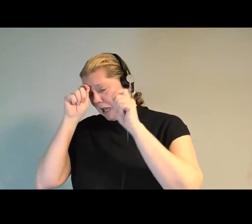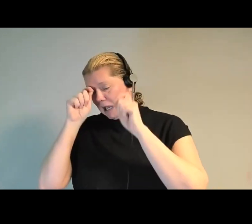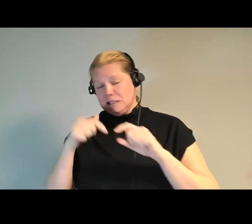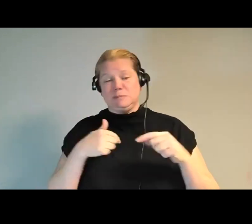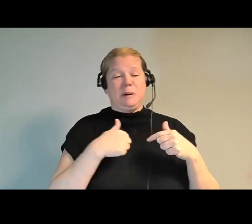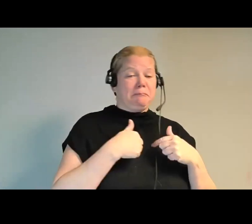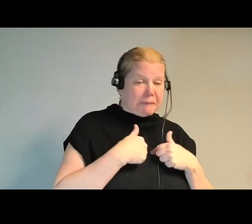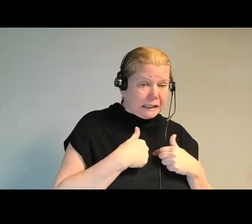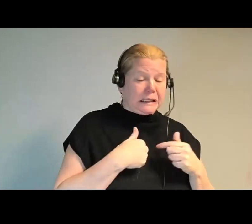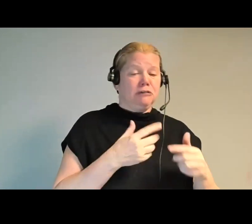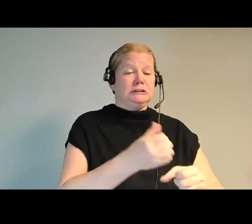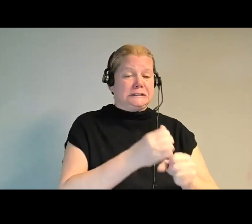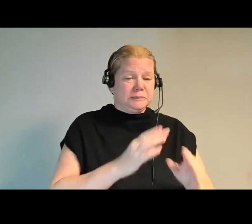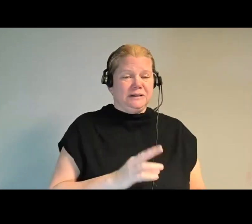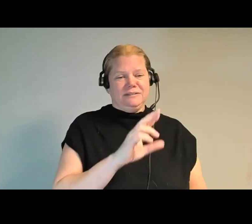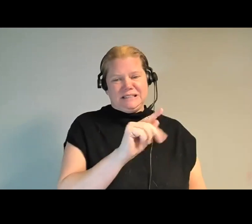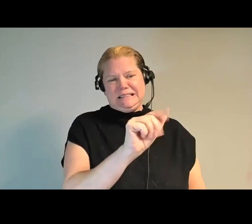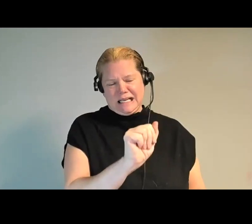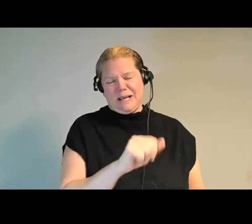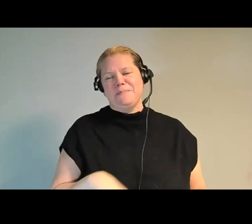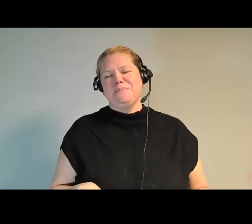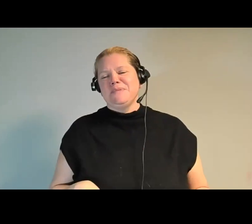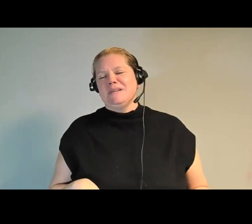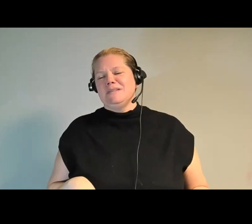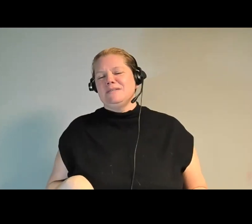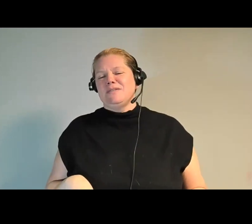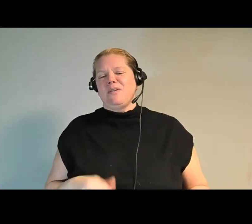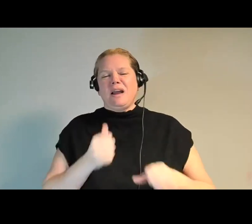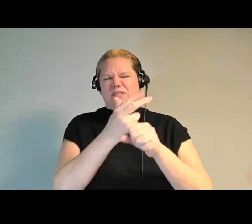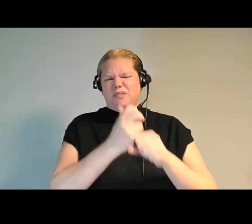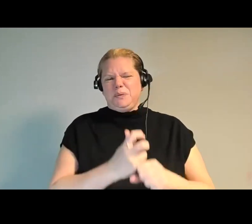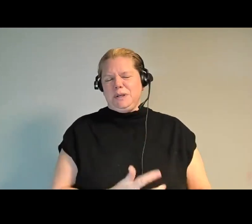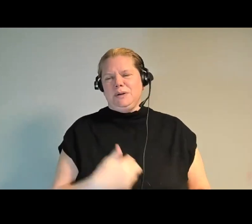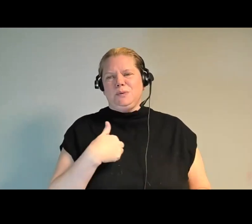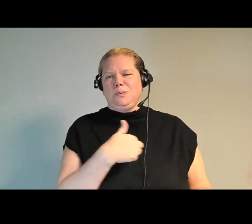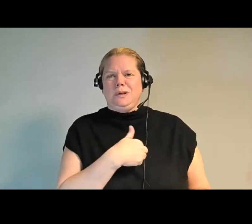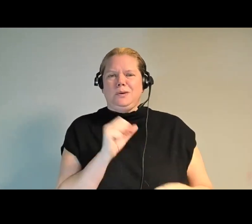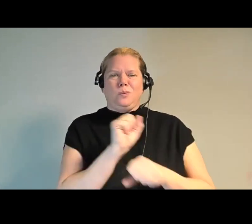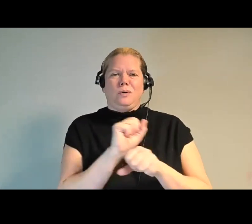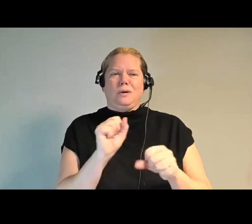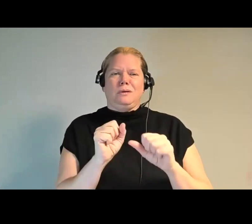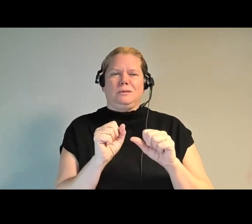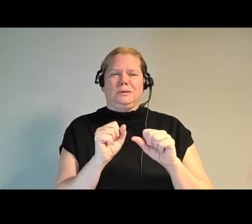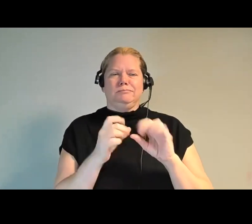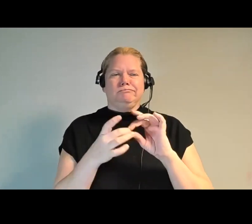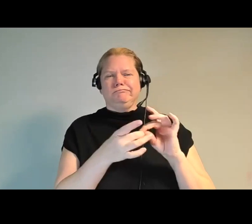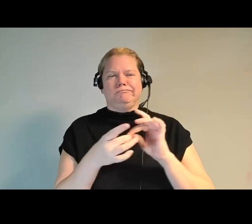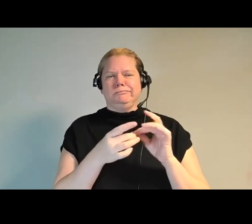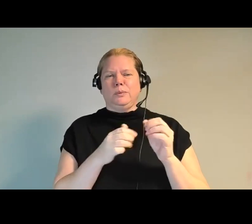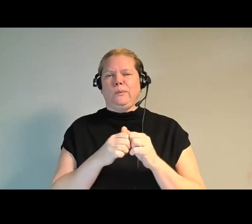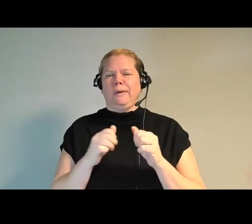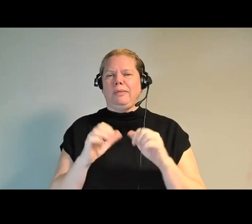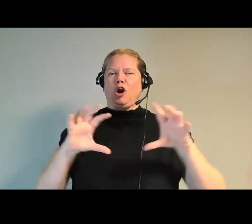TA. And so every 3 years we work in partnership with a